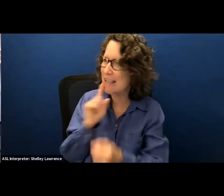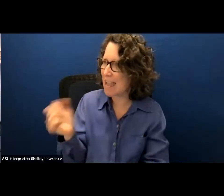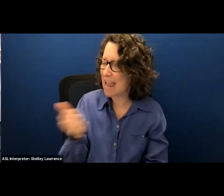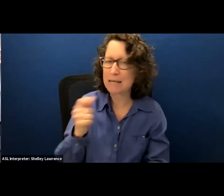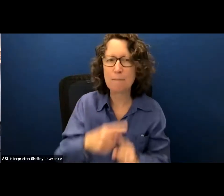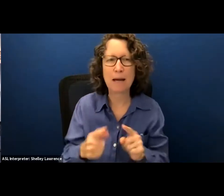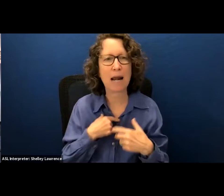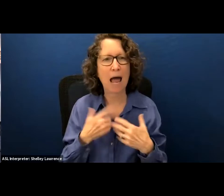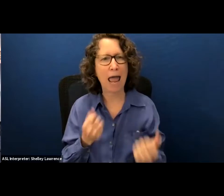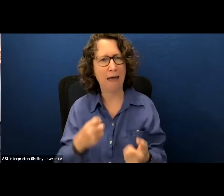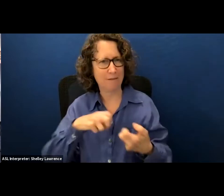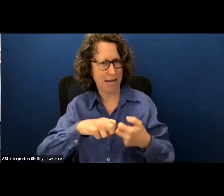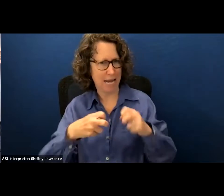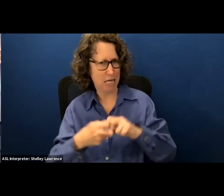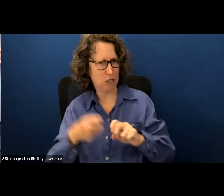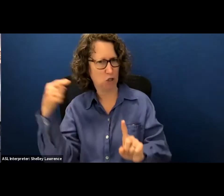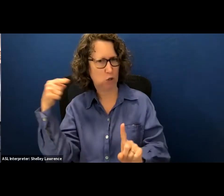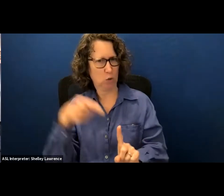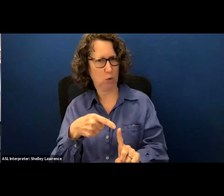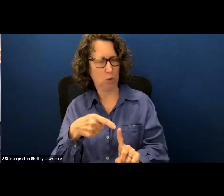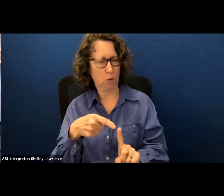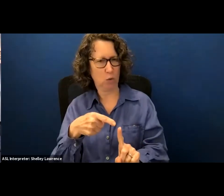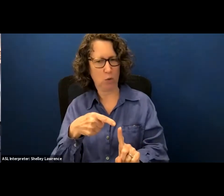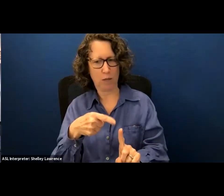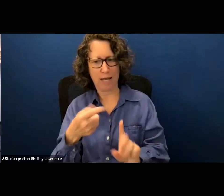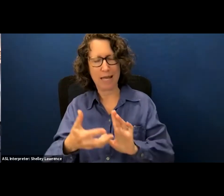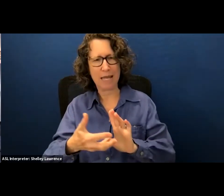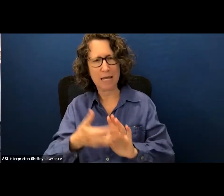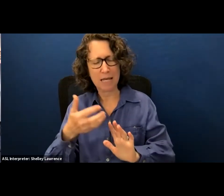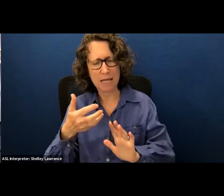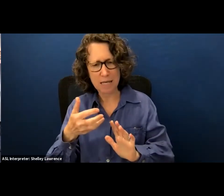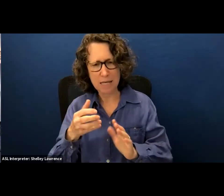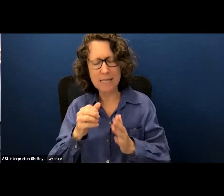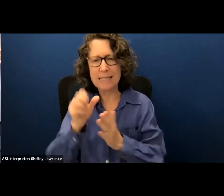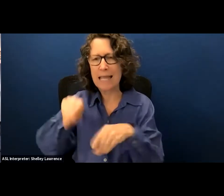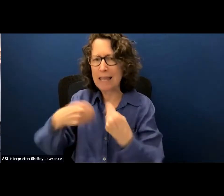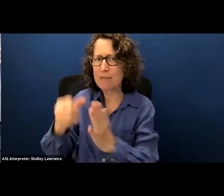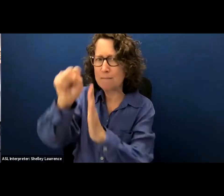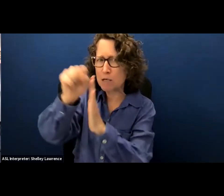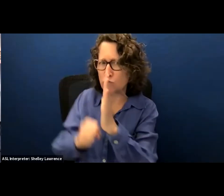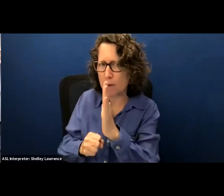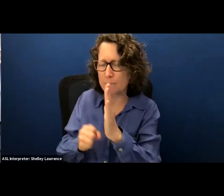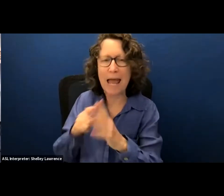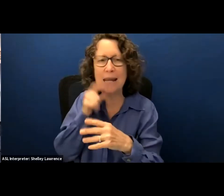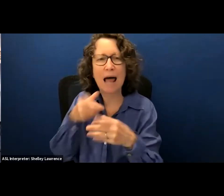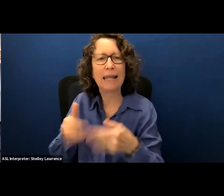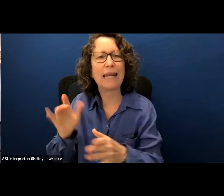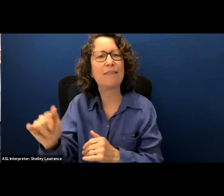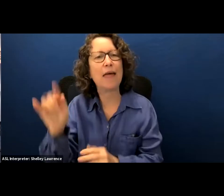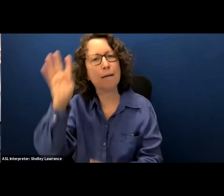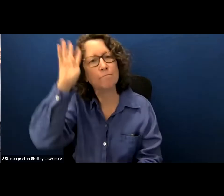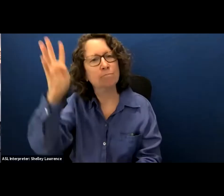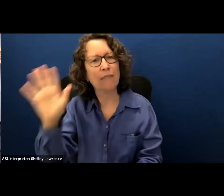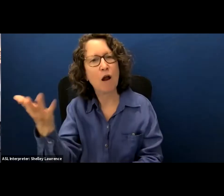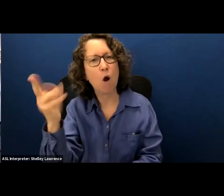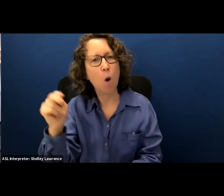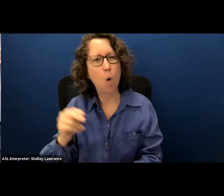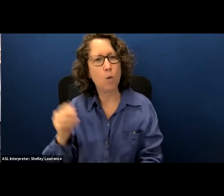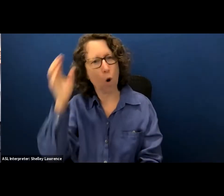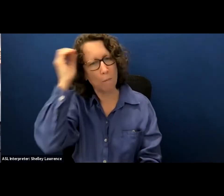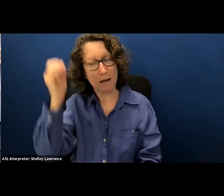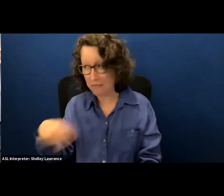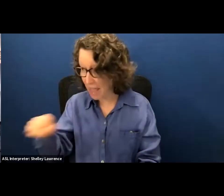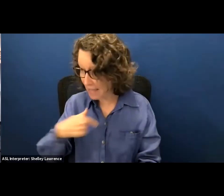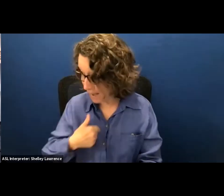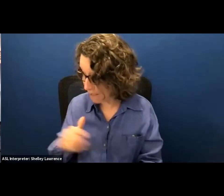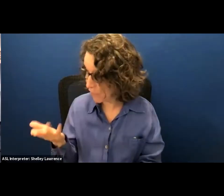What I do have an issue with is scripting them and not developing their own opinion. And these kids can have an opinion.